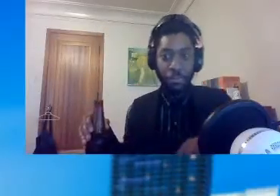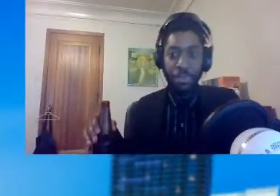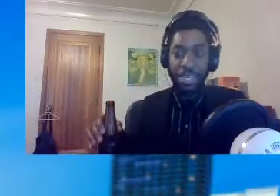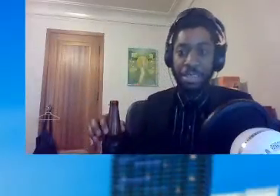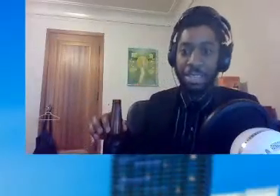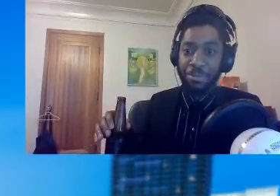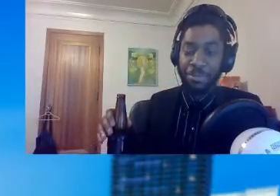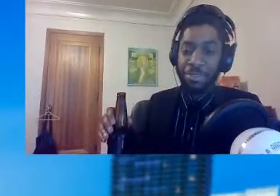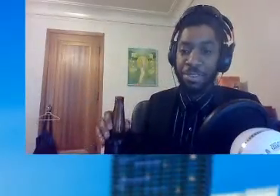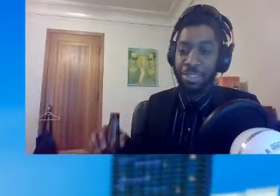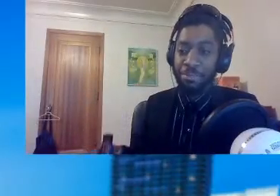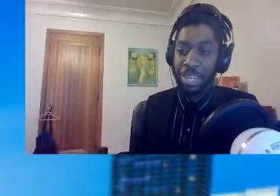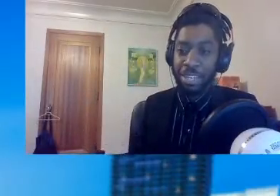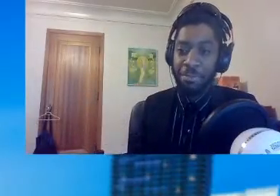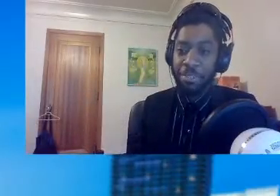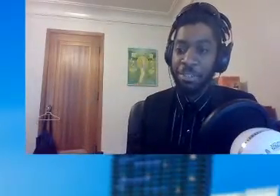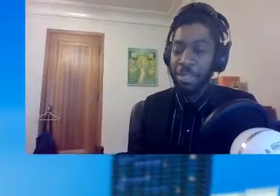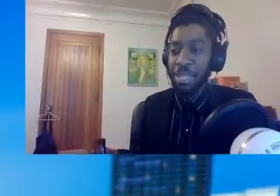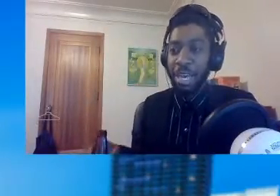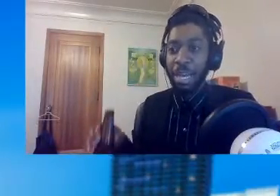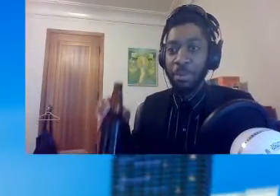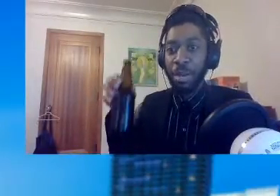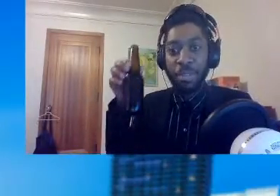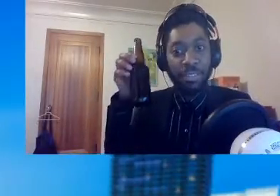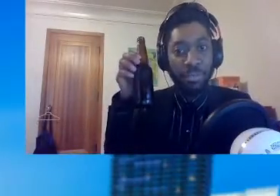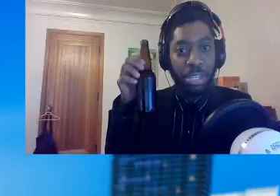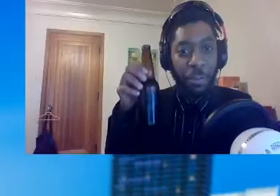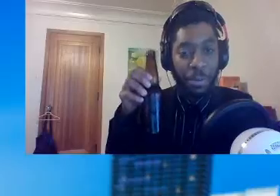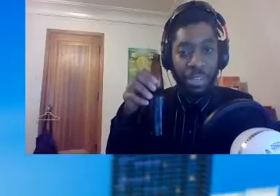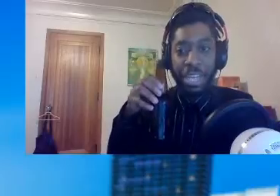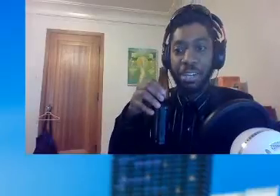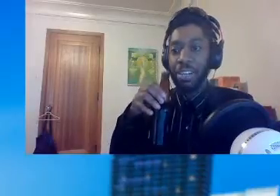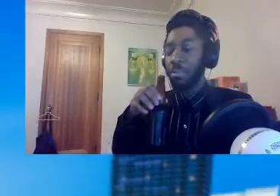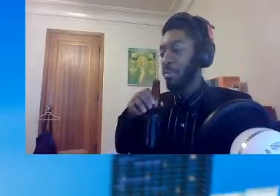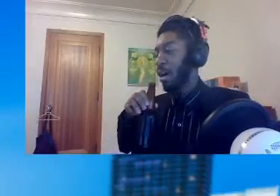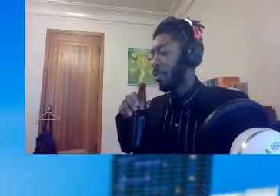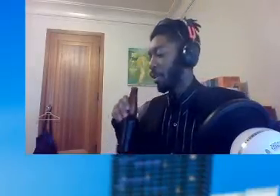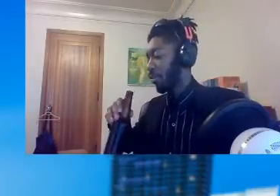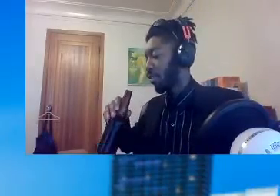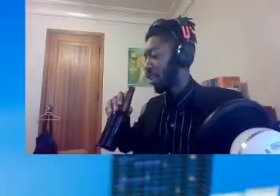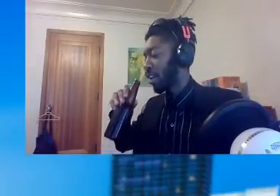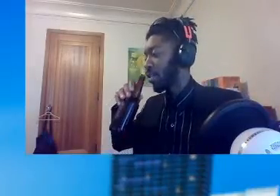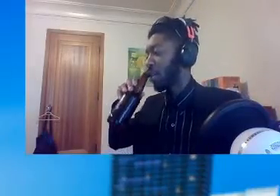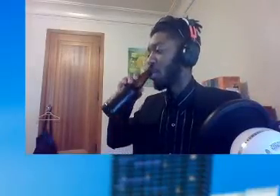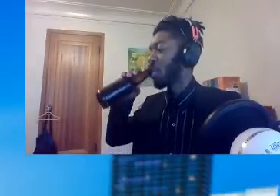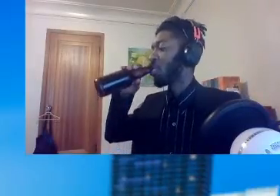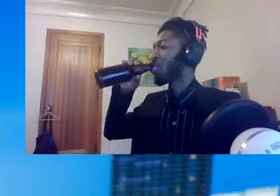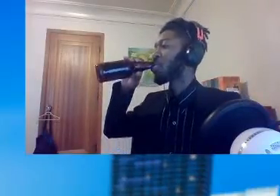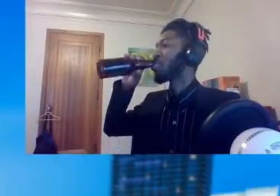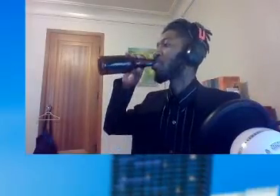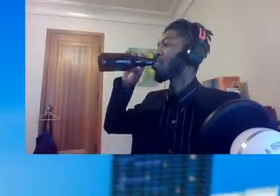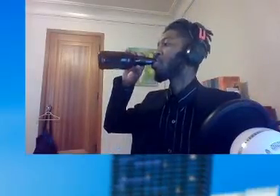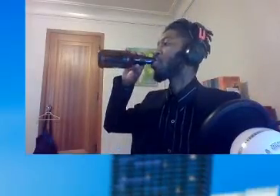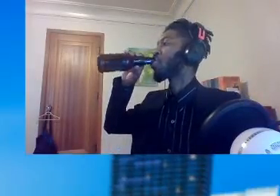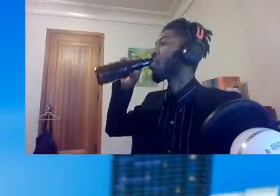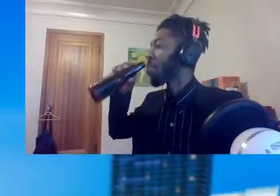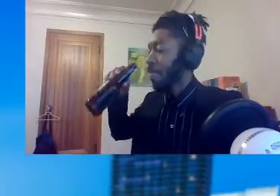guys vote for me for Nevada governor, I promise to reopen the nightclubs probably or something. I don't know.